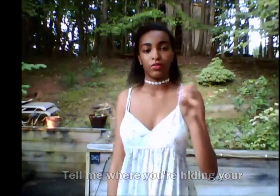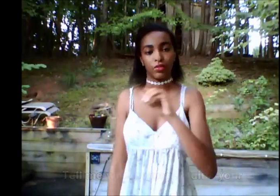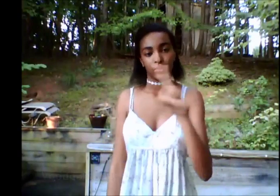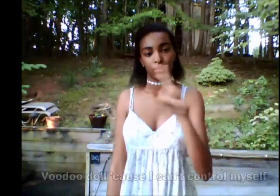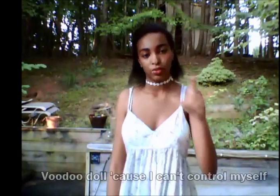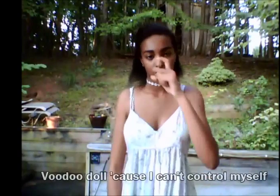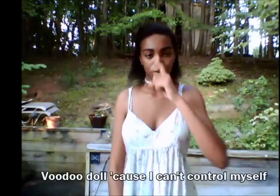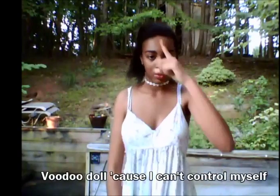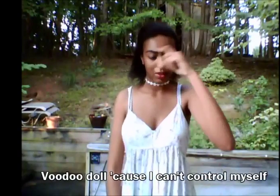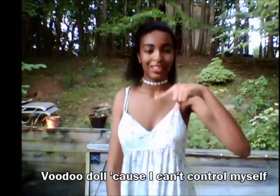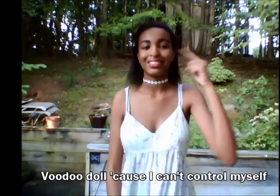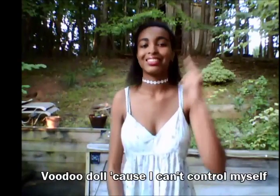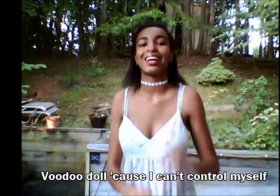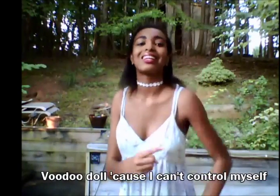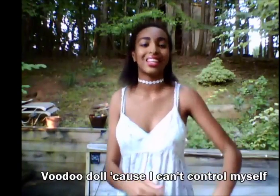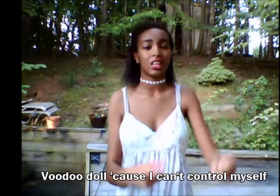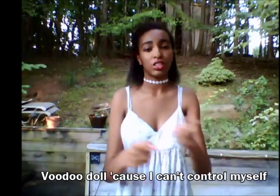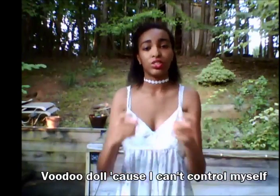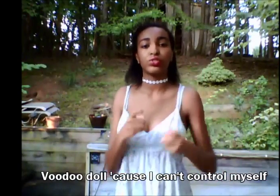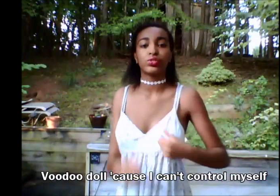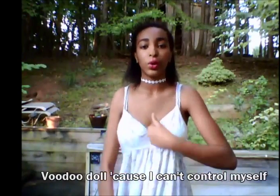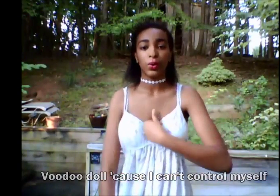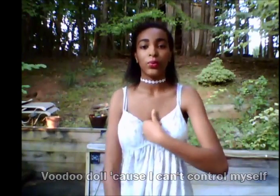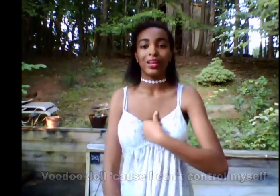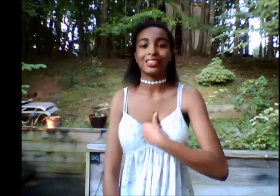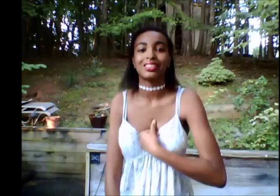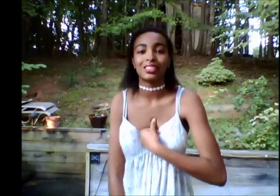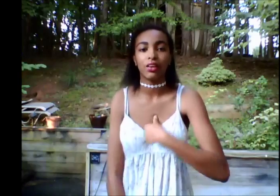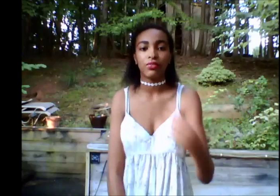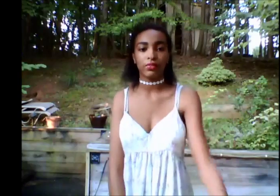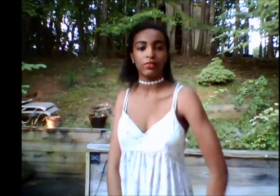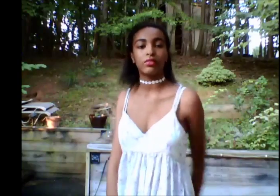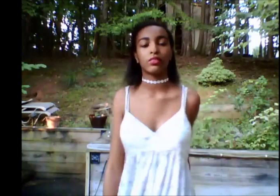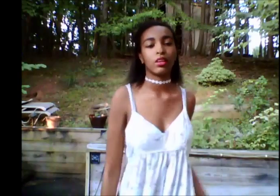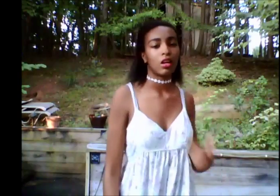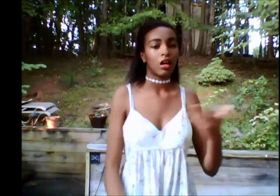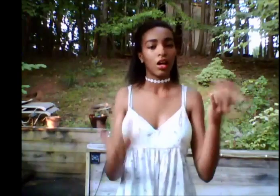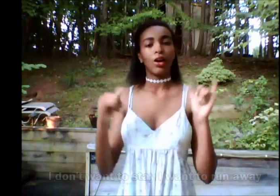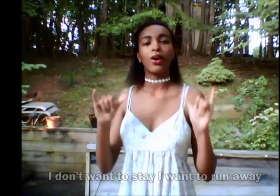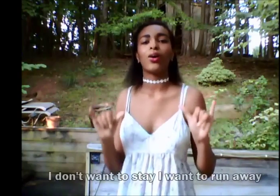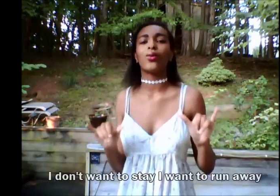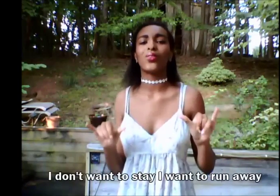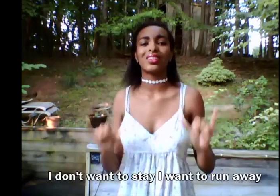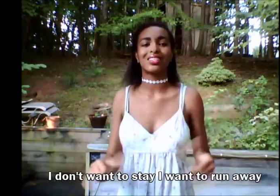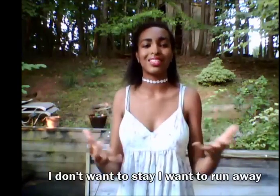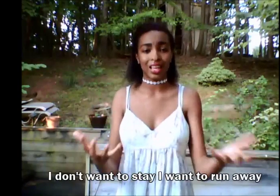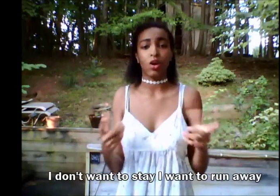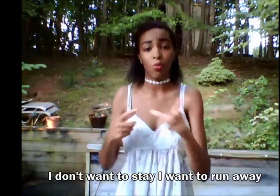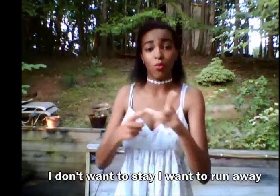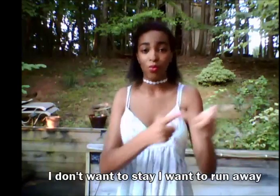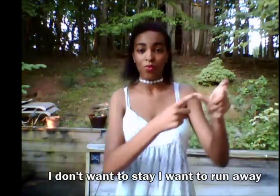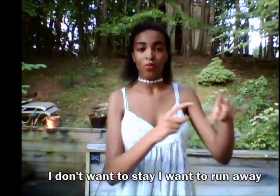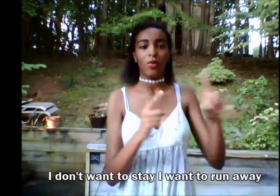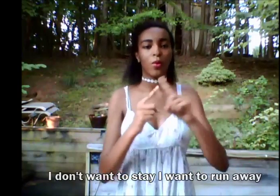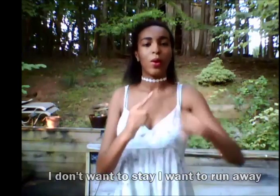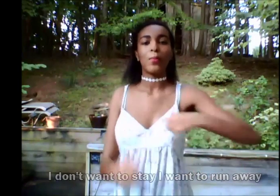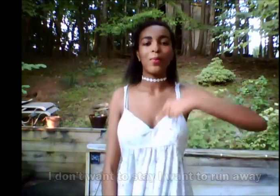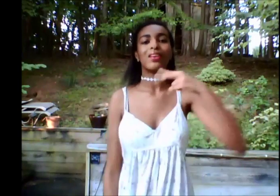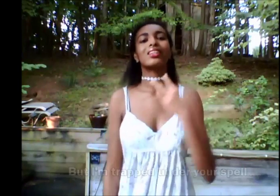voodoo doll Cause I can't control myself I don't wanna say I wanna run away But